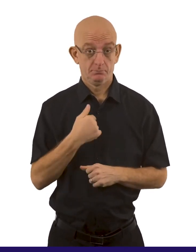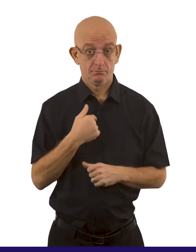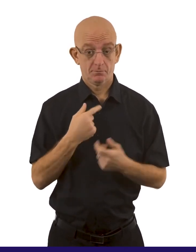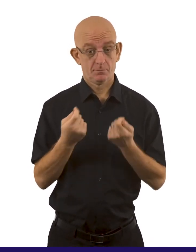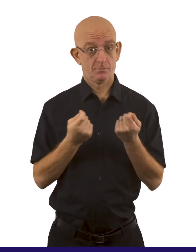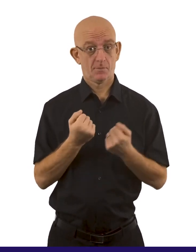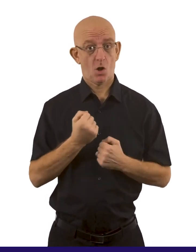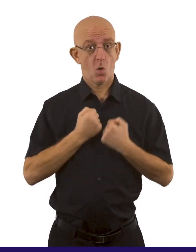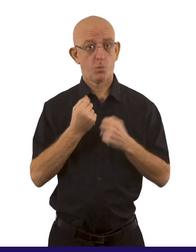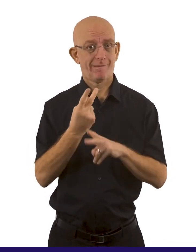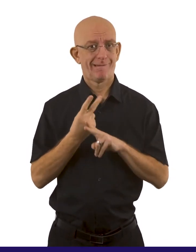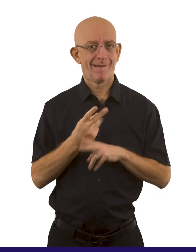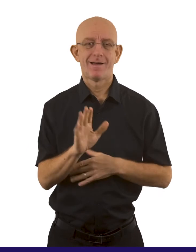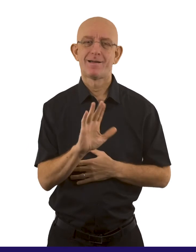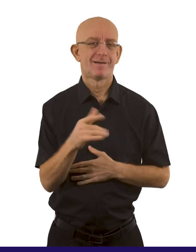I don't manage my own care.